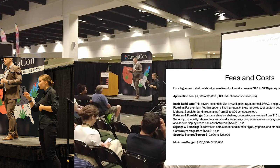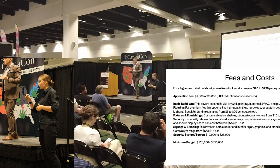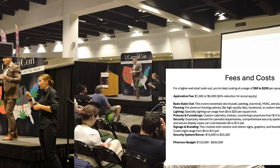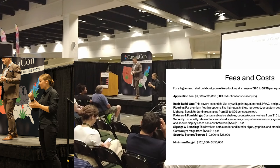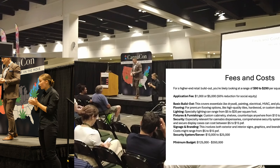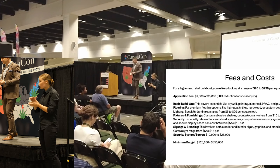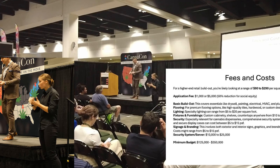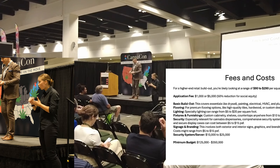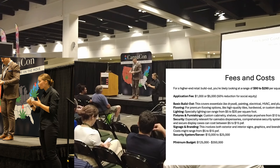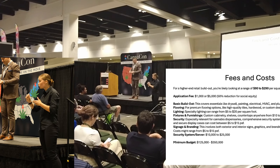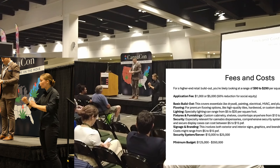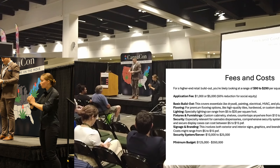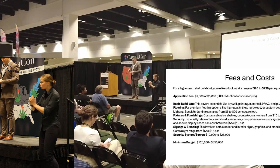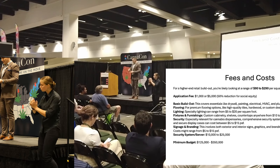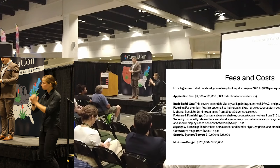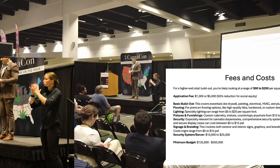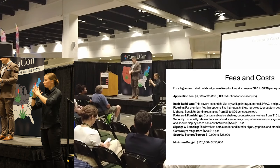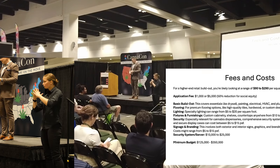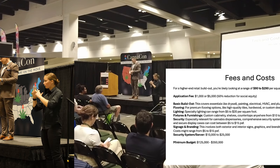be able to launch your facility,